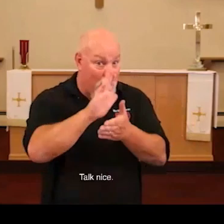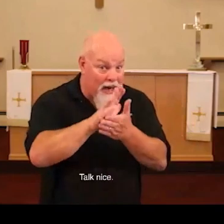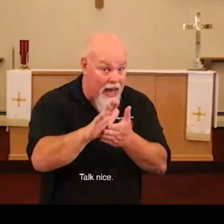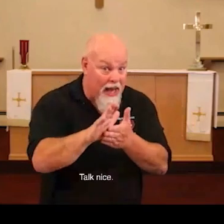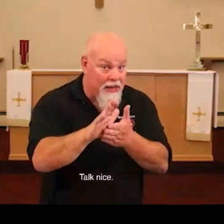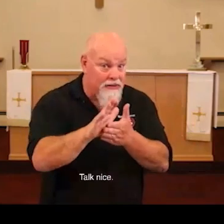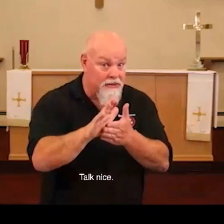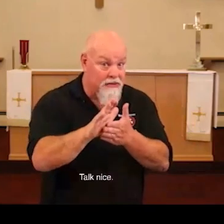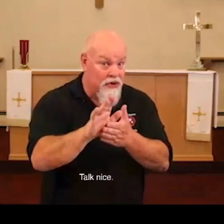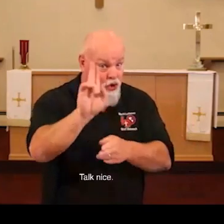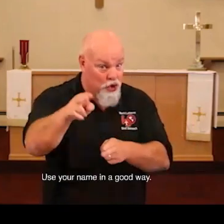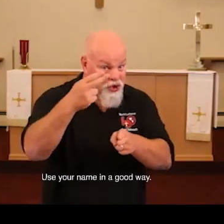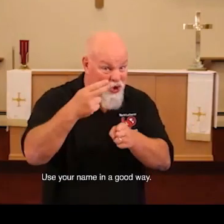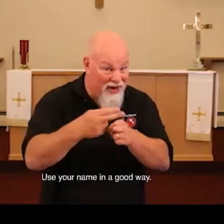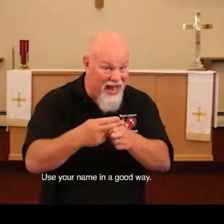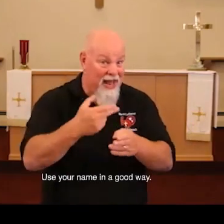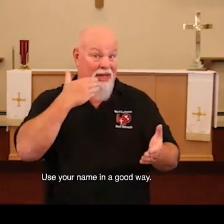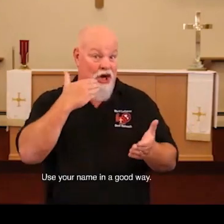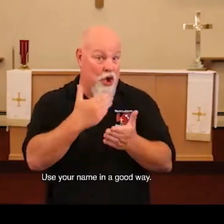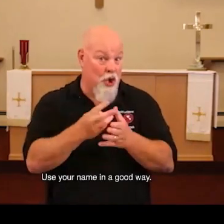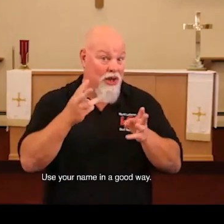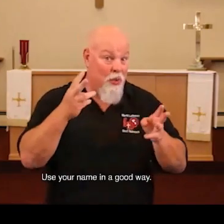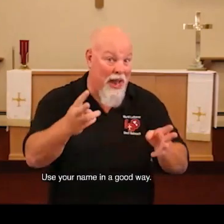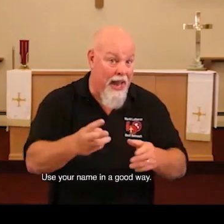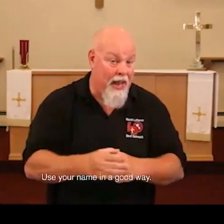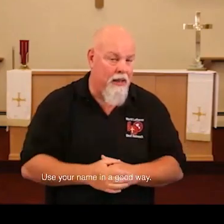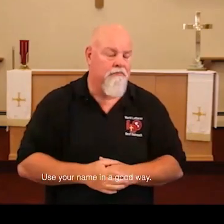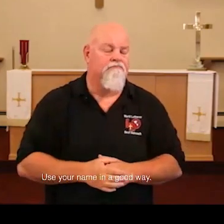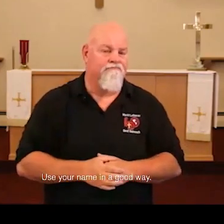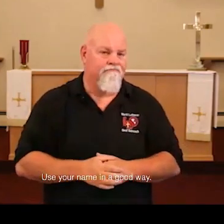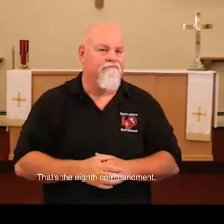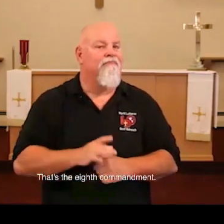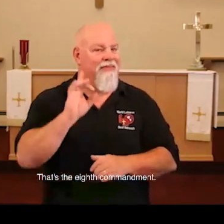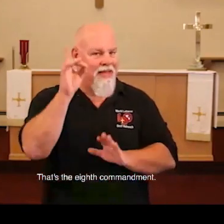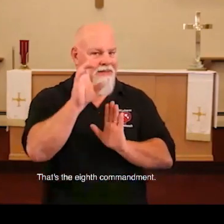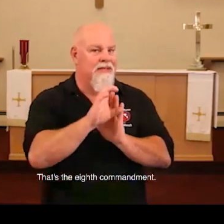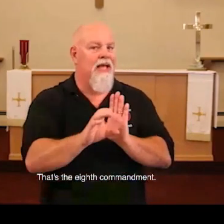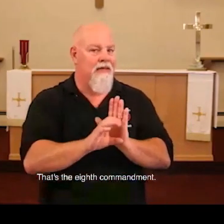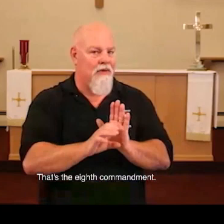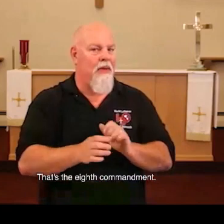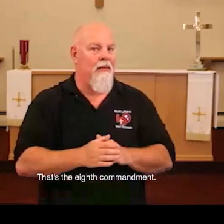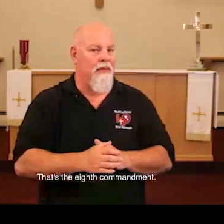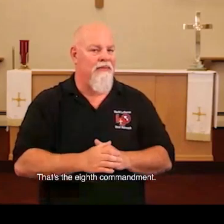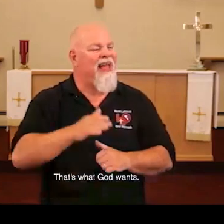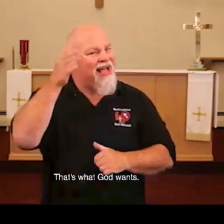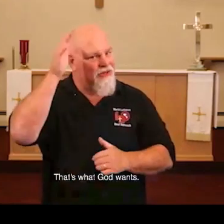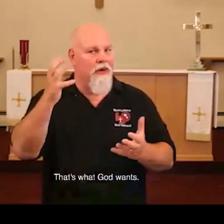Talk nice, use your name in a good way. That's the eighth commandment. That's what